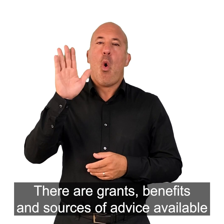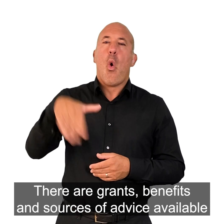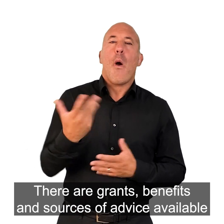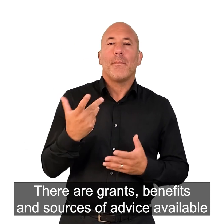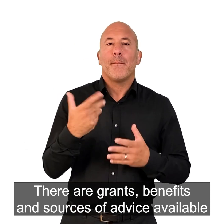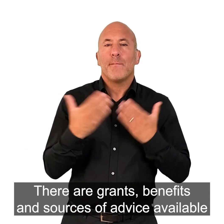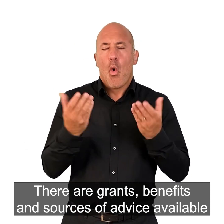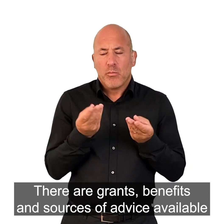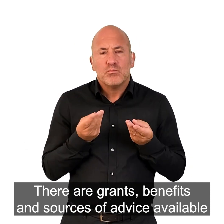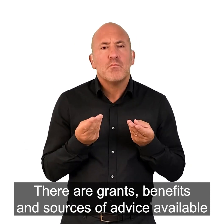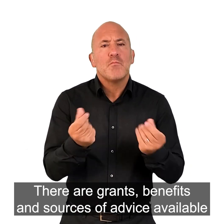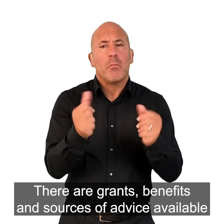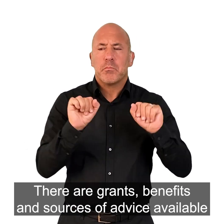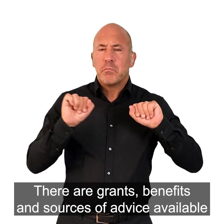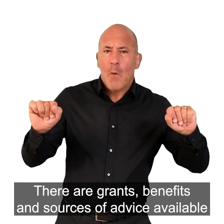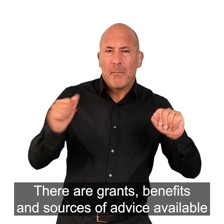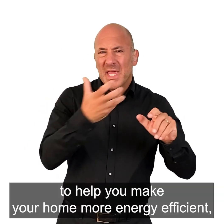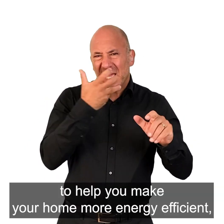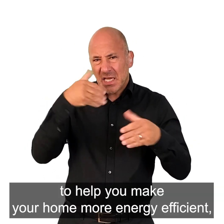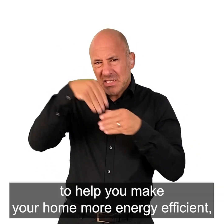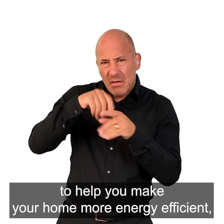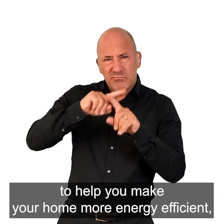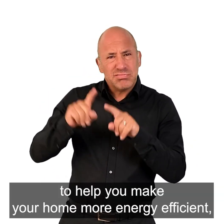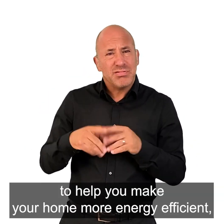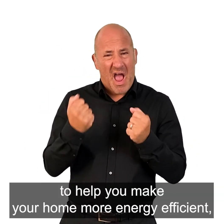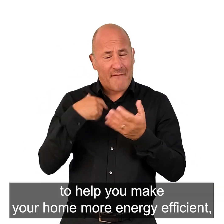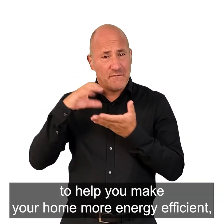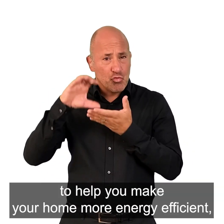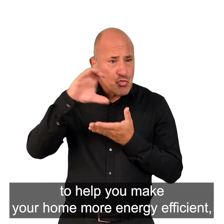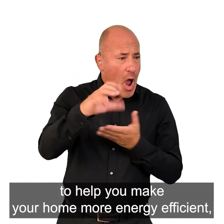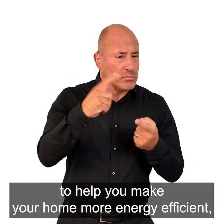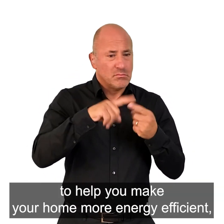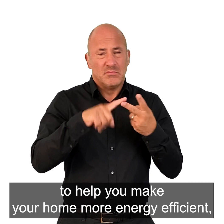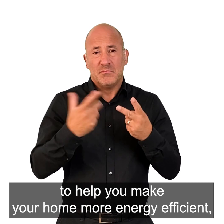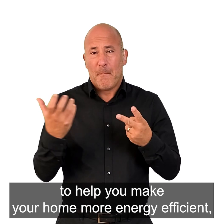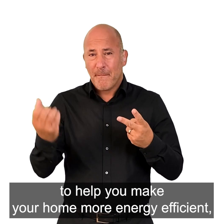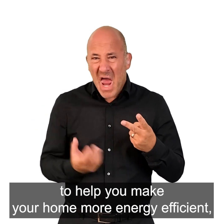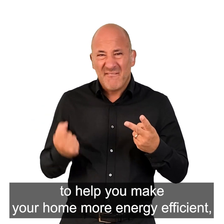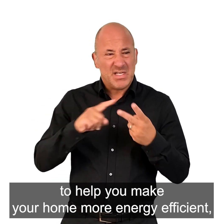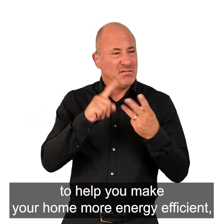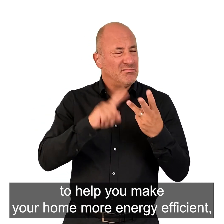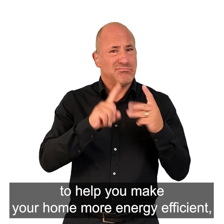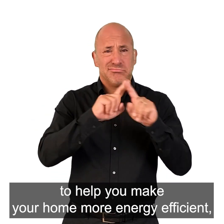There are grants, benefits, and sources of advice available to help you make your home more energy efficient,